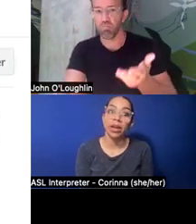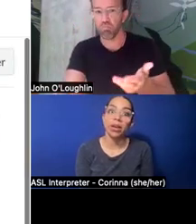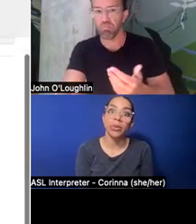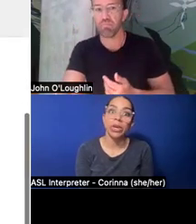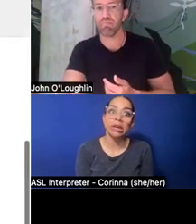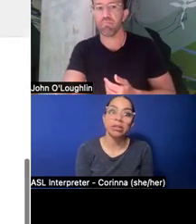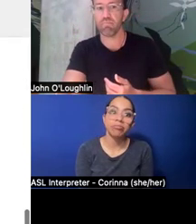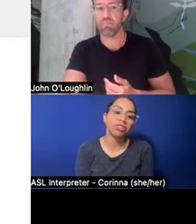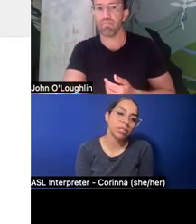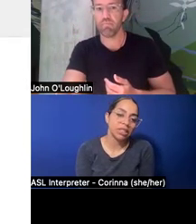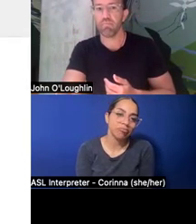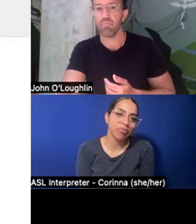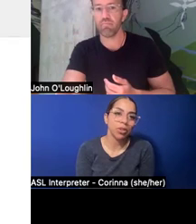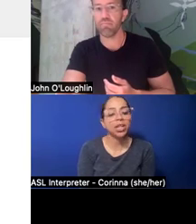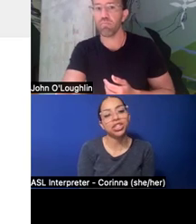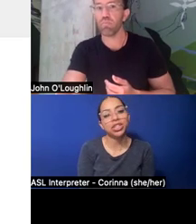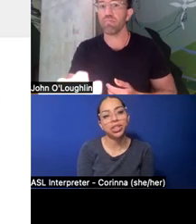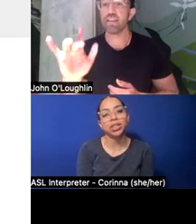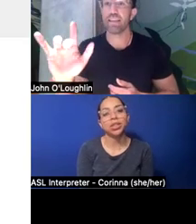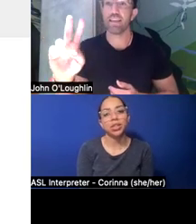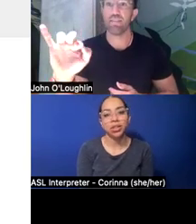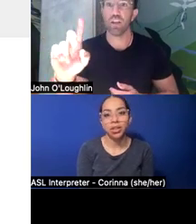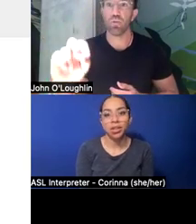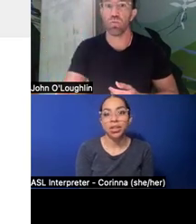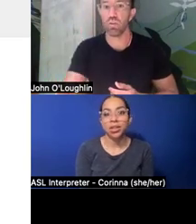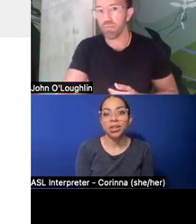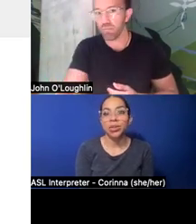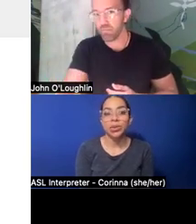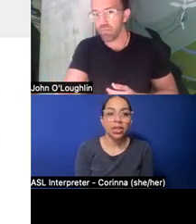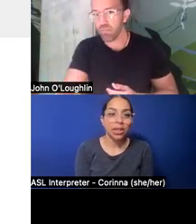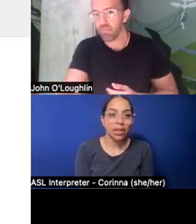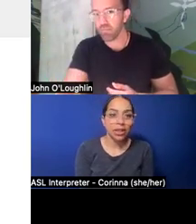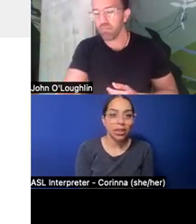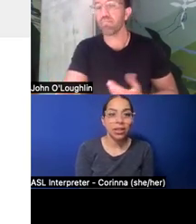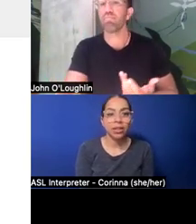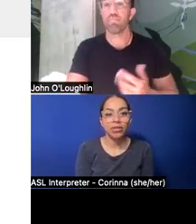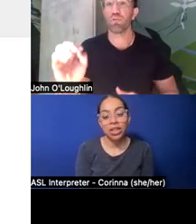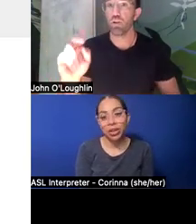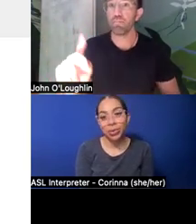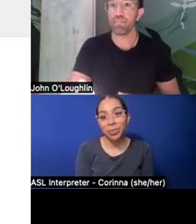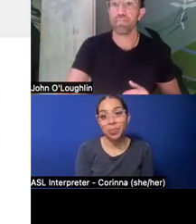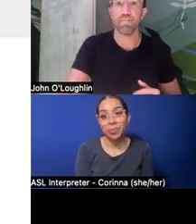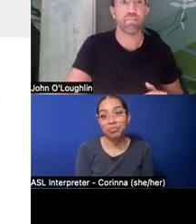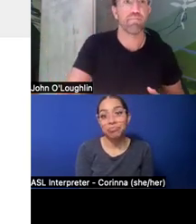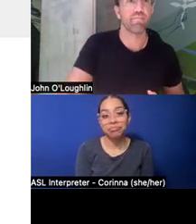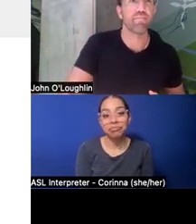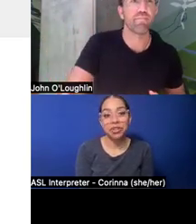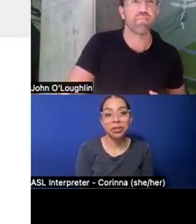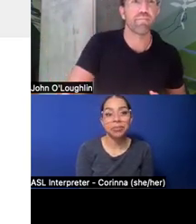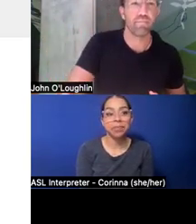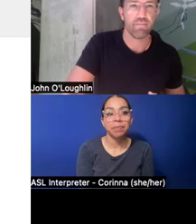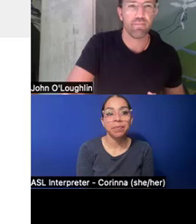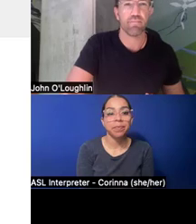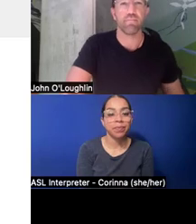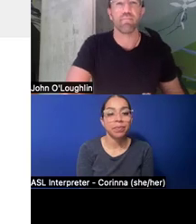for that coming week, as you can see on the page here. So you can click the video, all